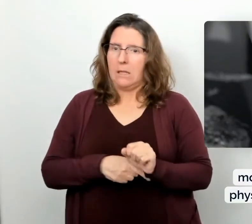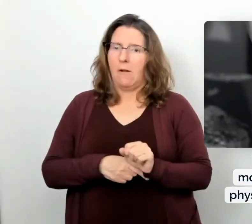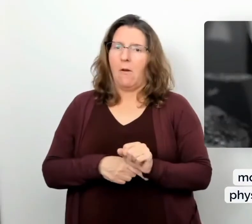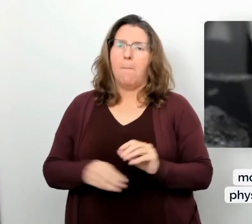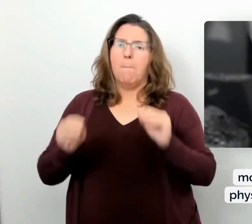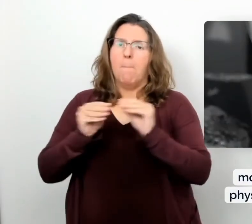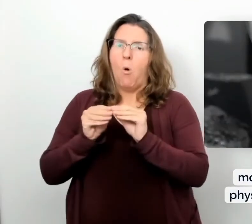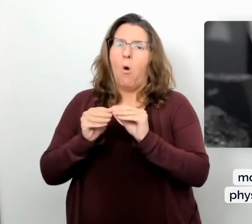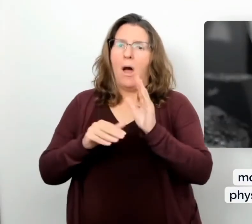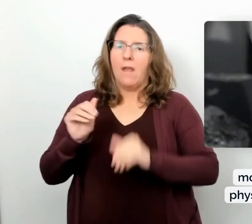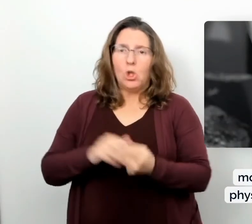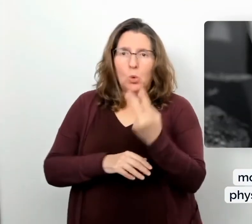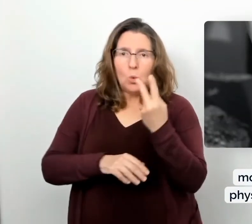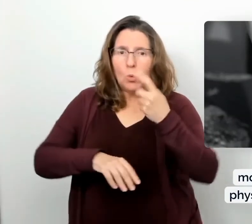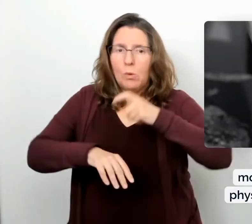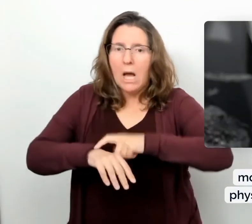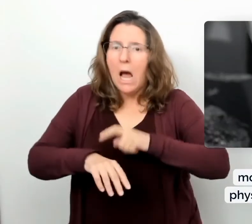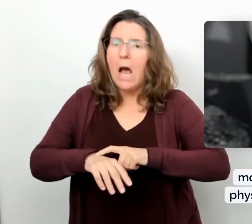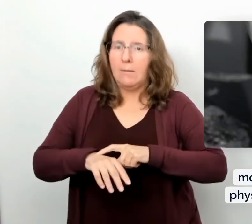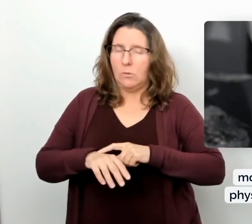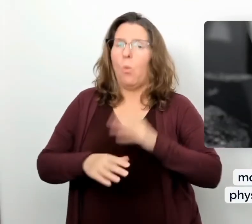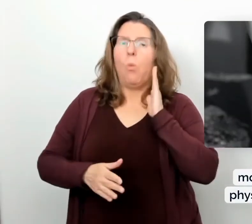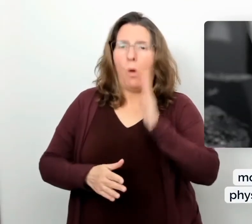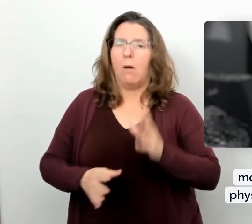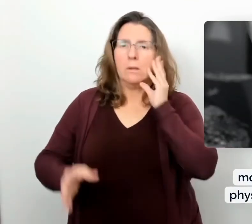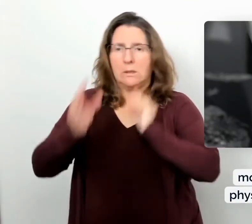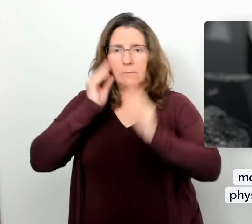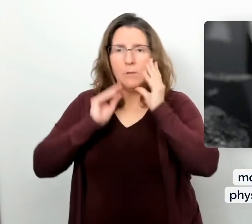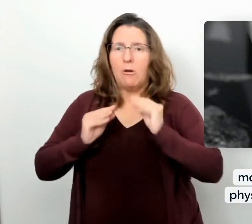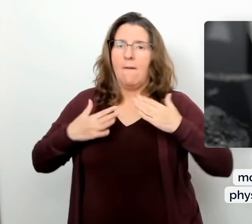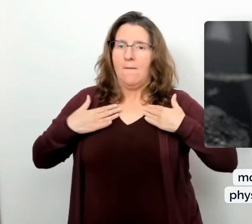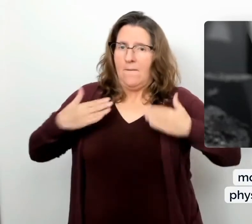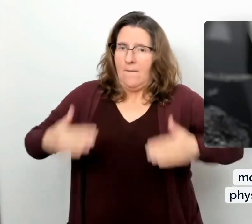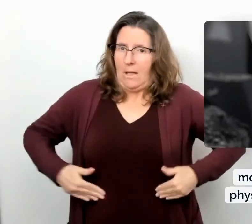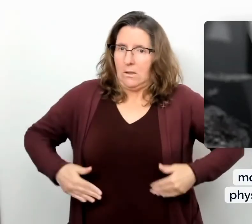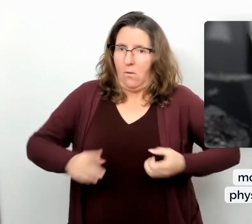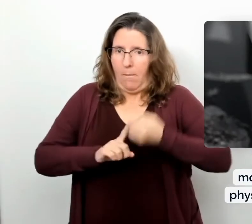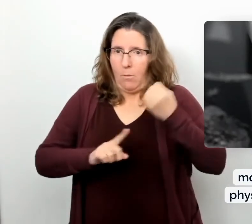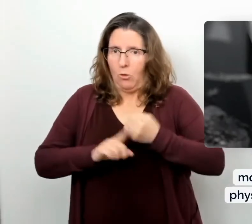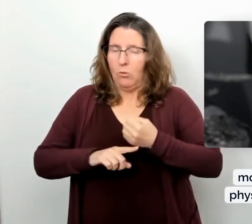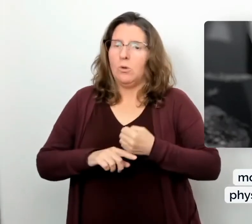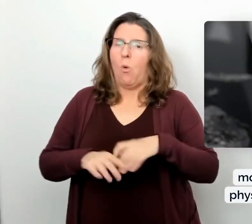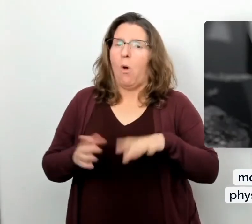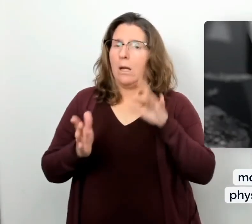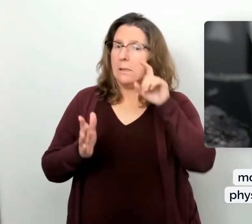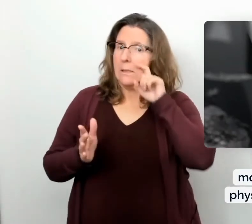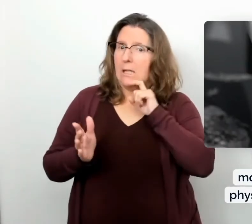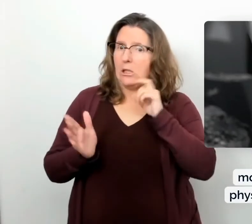Children with disabilities are more than 2 times as likely to be physically or